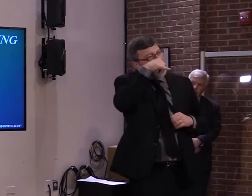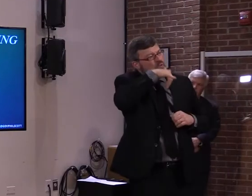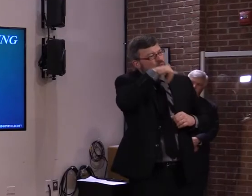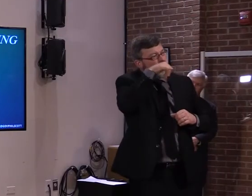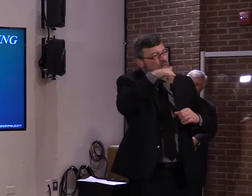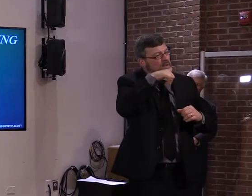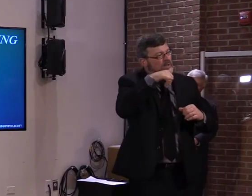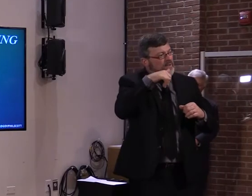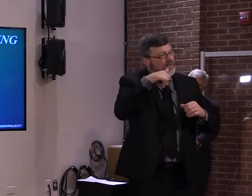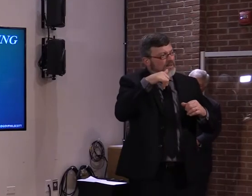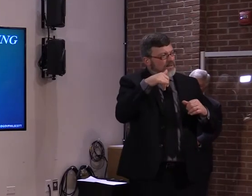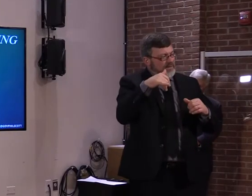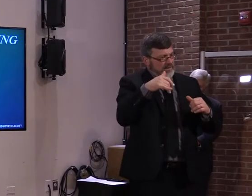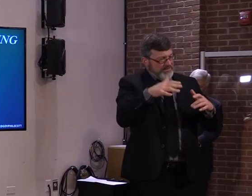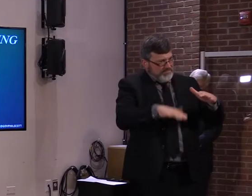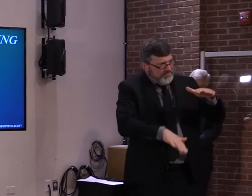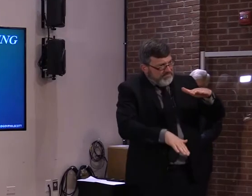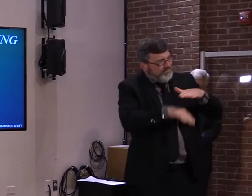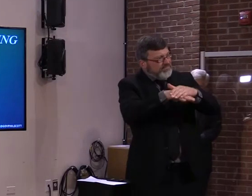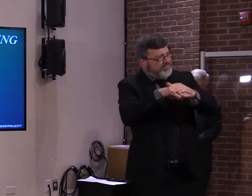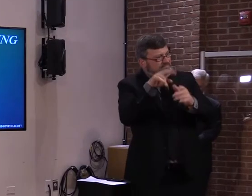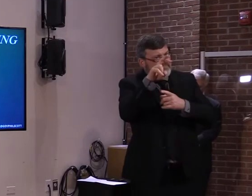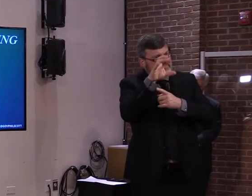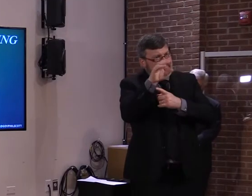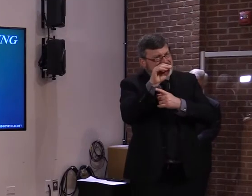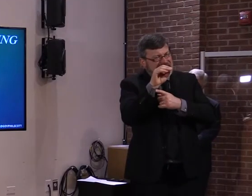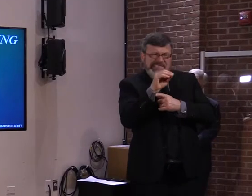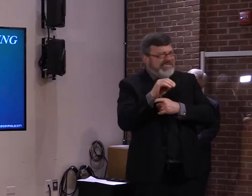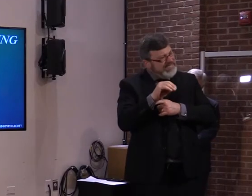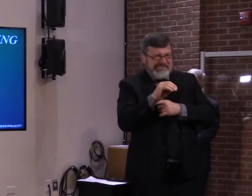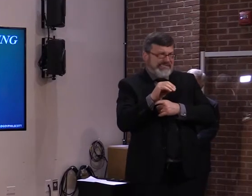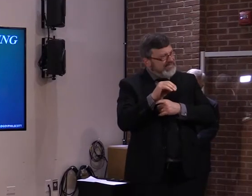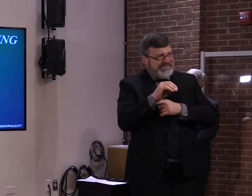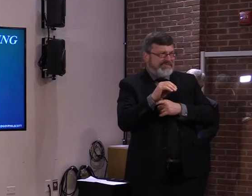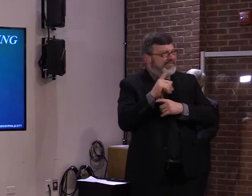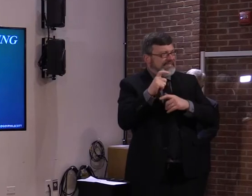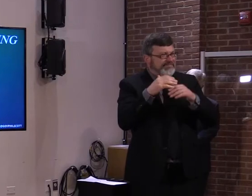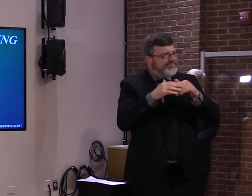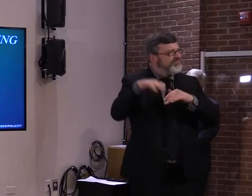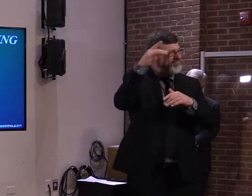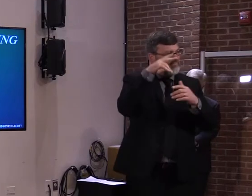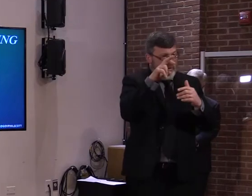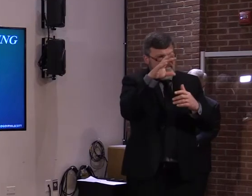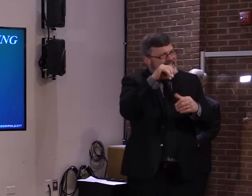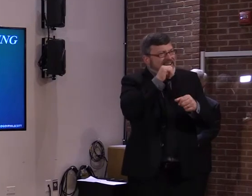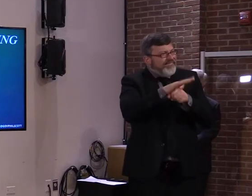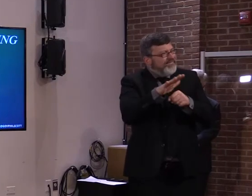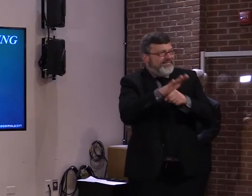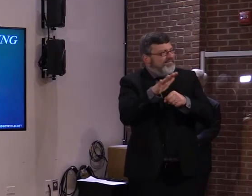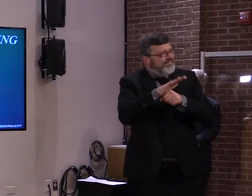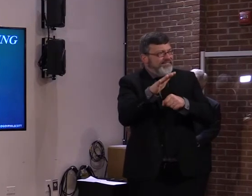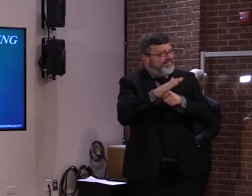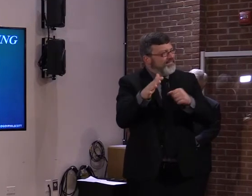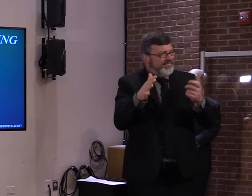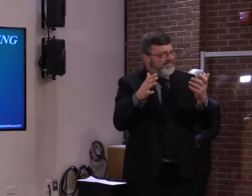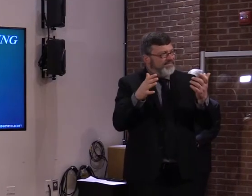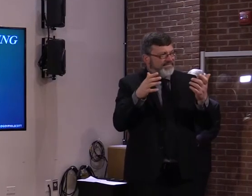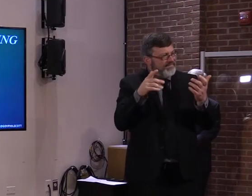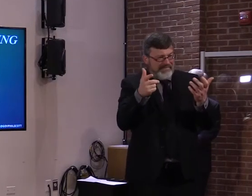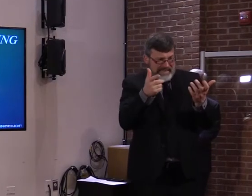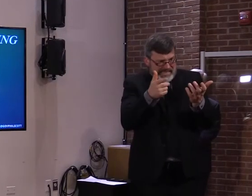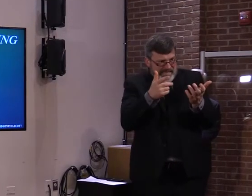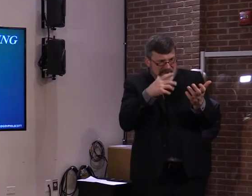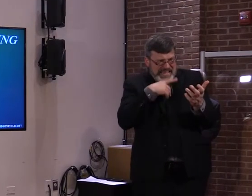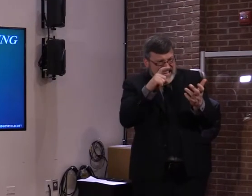have to take some steps in order to help developers put some of the housing that we need into